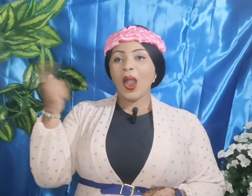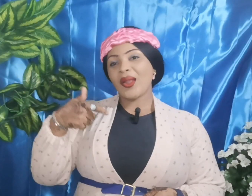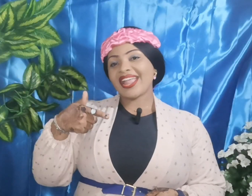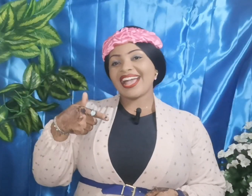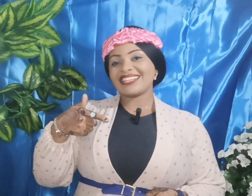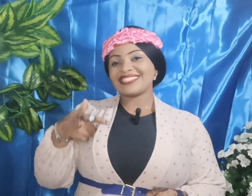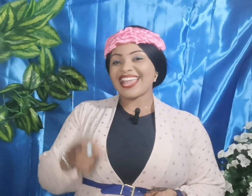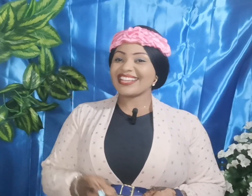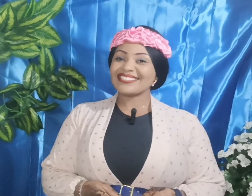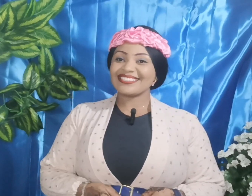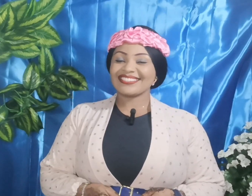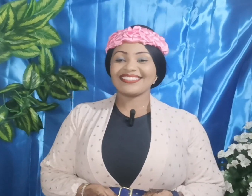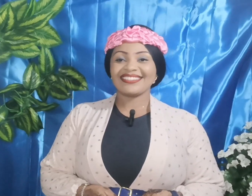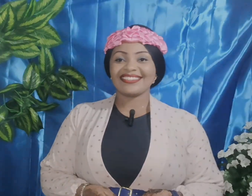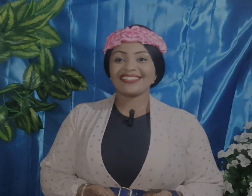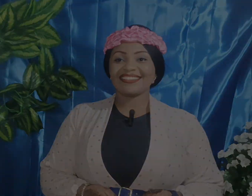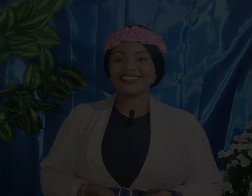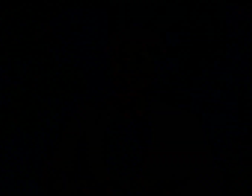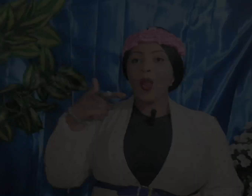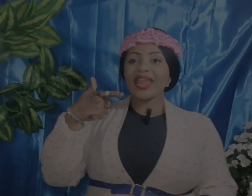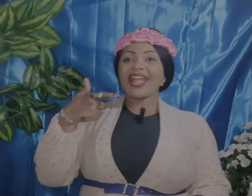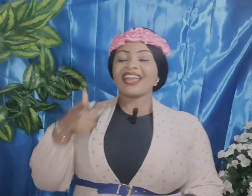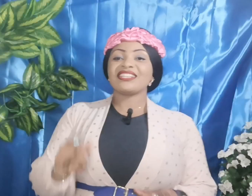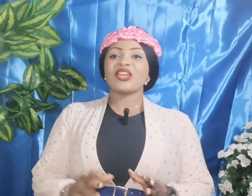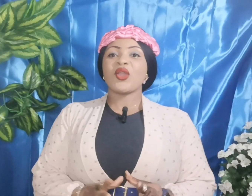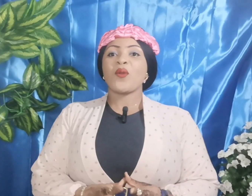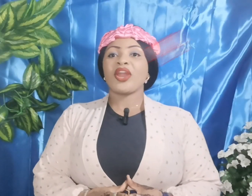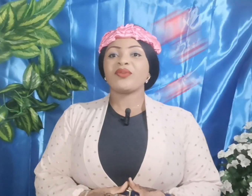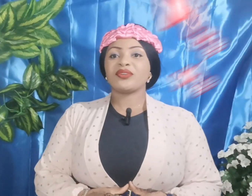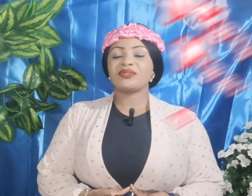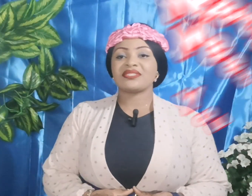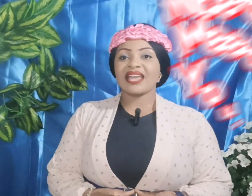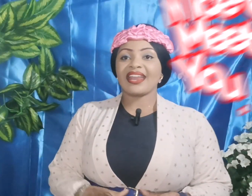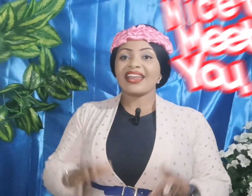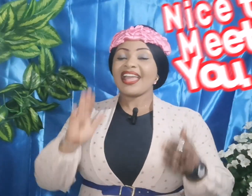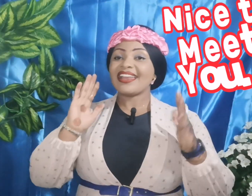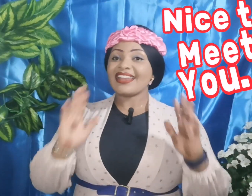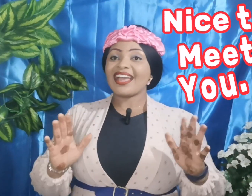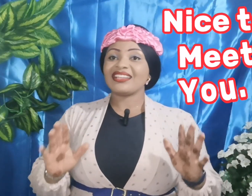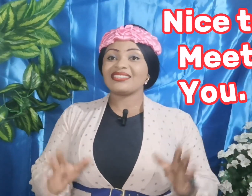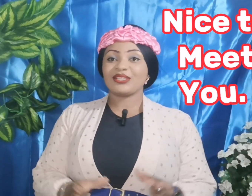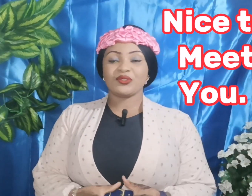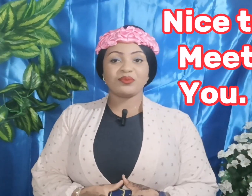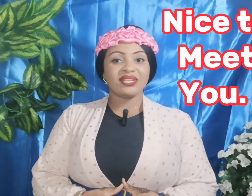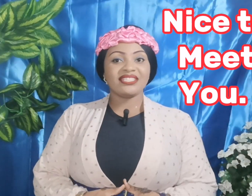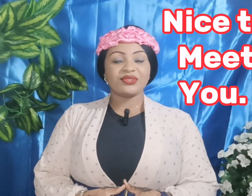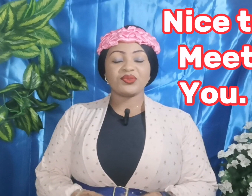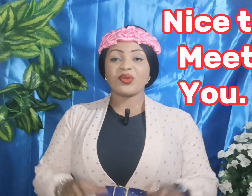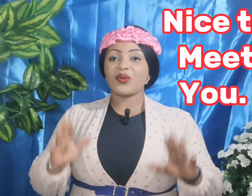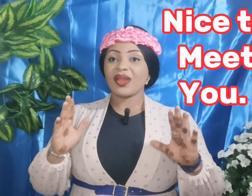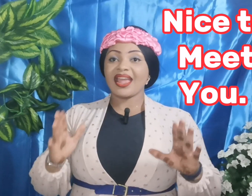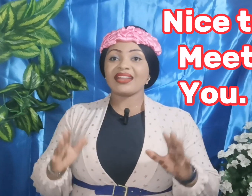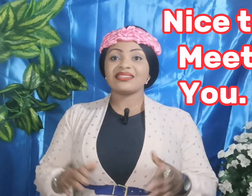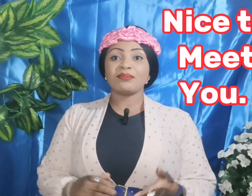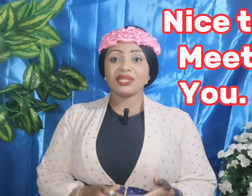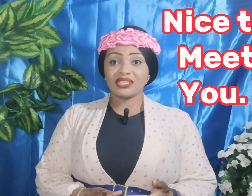Okay, guys. Next. Okay, guys. When you want to sign nice to meet you or nice meeting